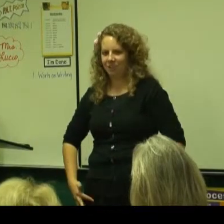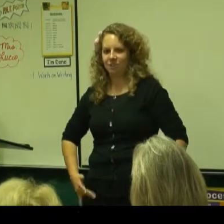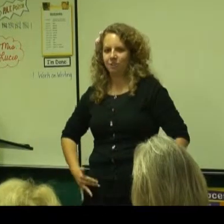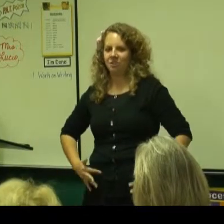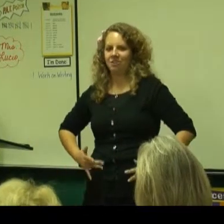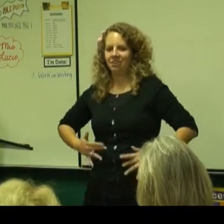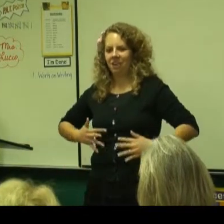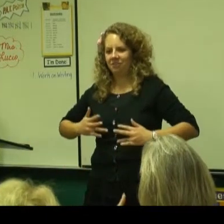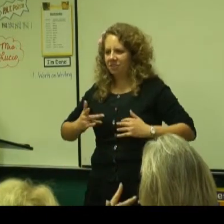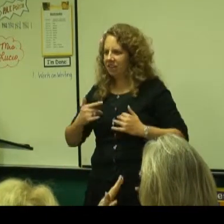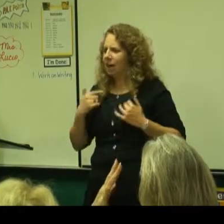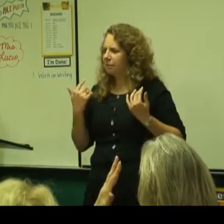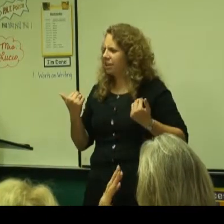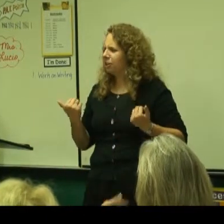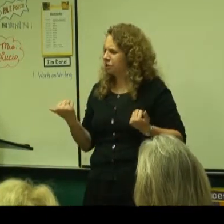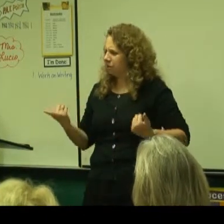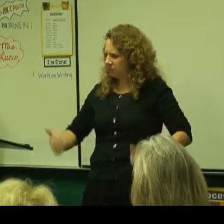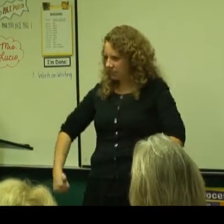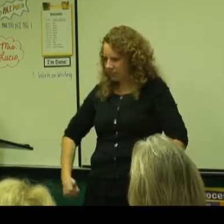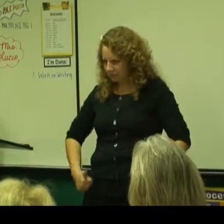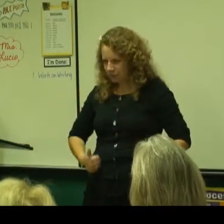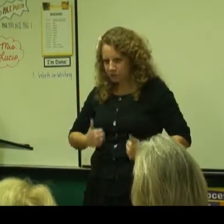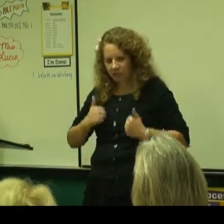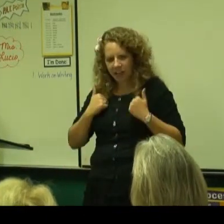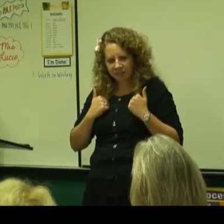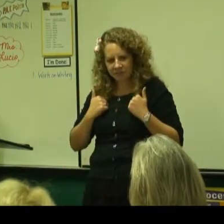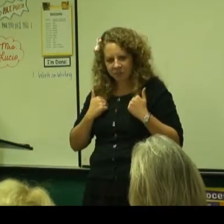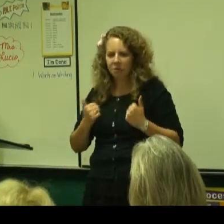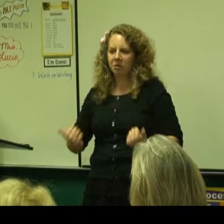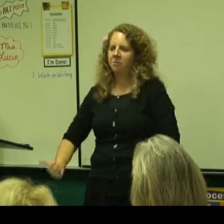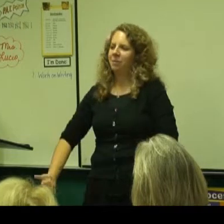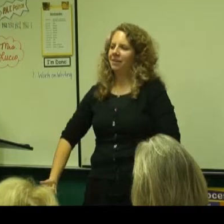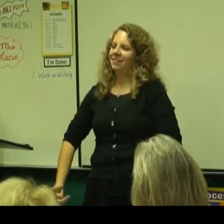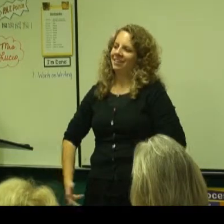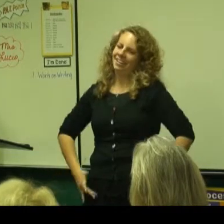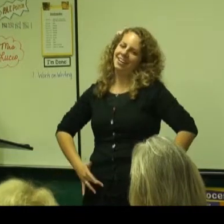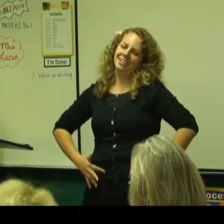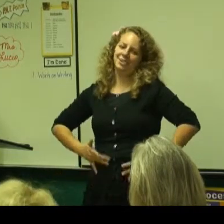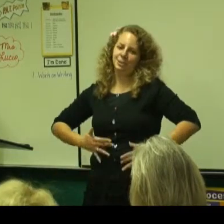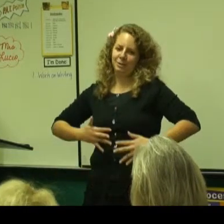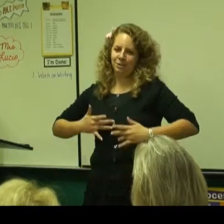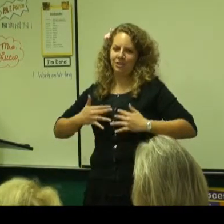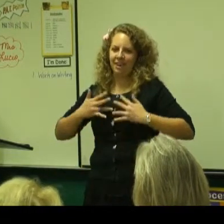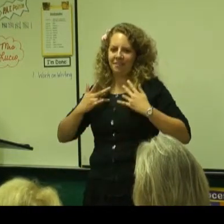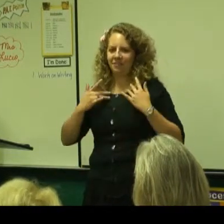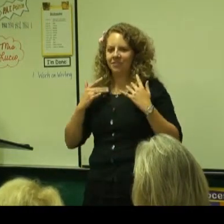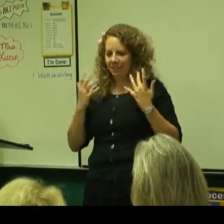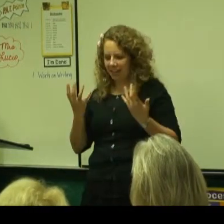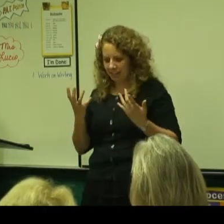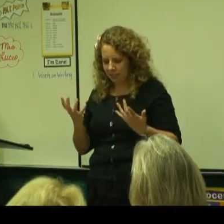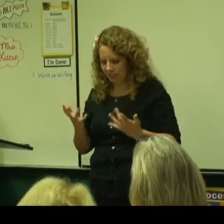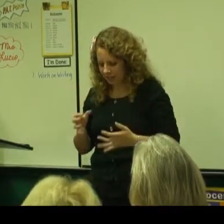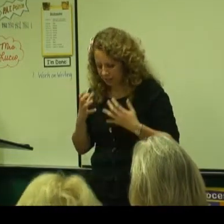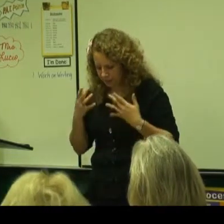the spiritually alive. I mean, he also gives us like physical life too, but I like the spiritually alive. That's the aspect that I'm like